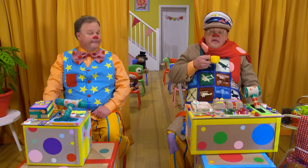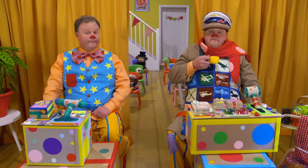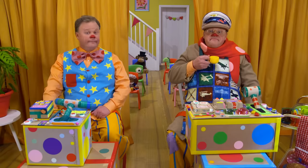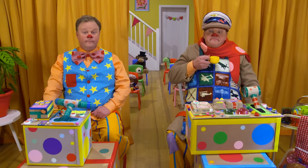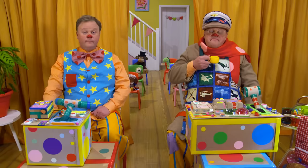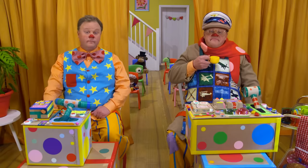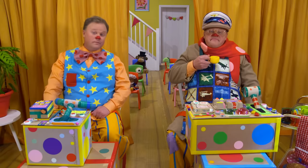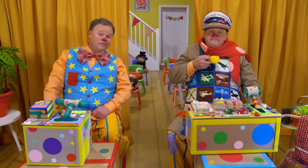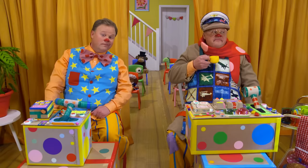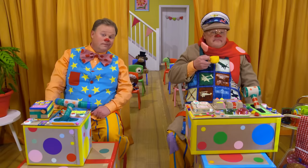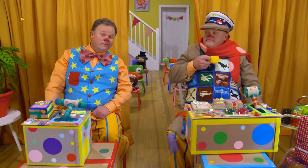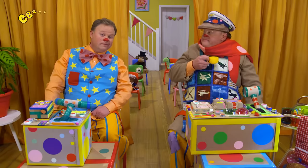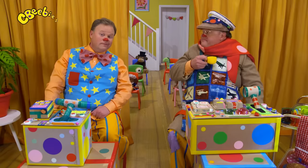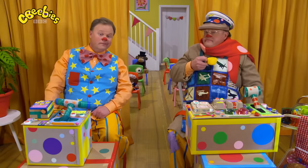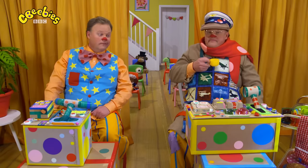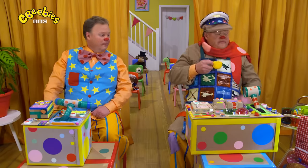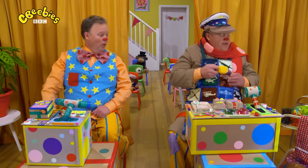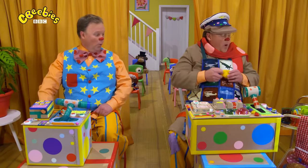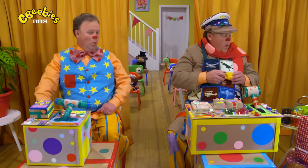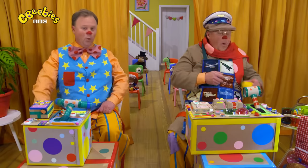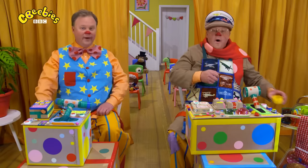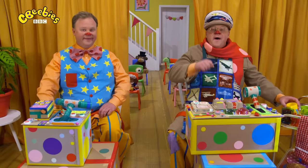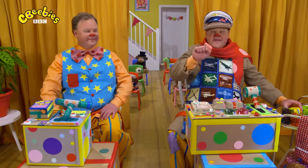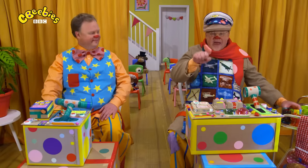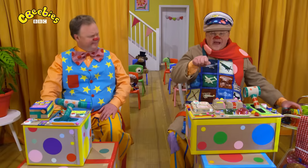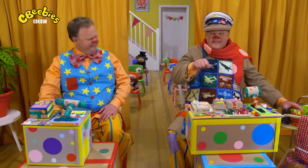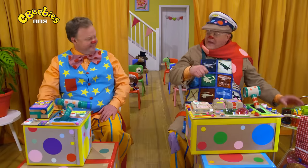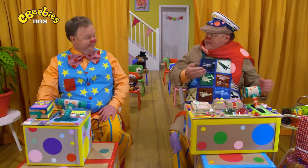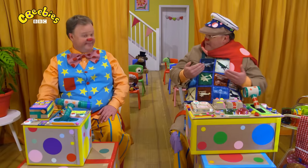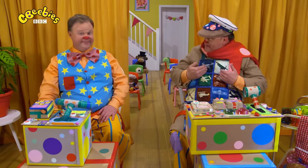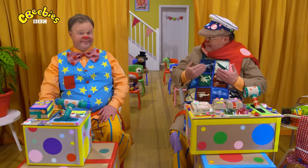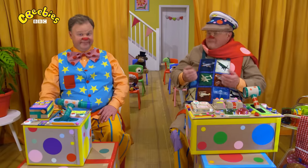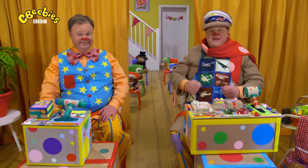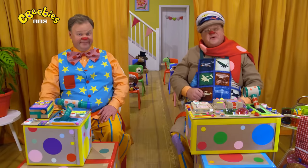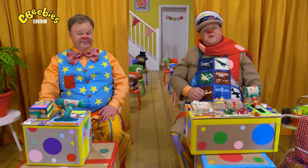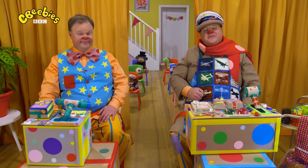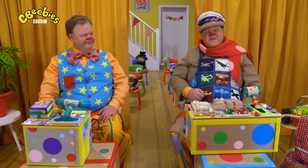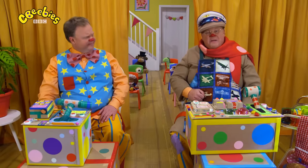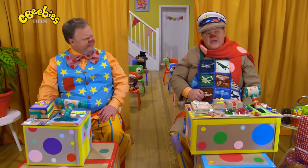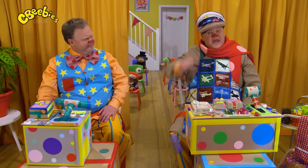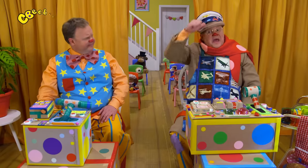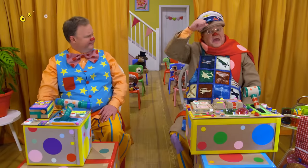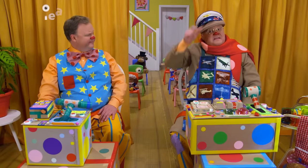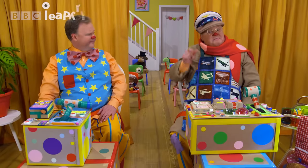you show us a sign for aeroplane? Yes, you're asking me, of course, because I'm the